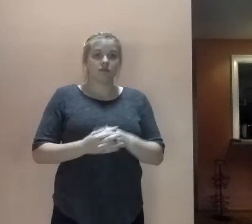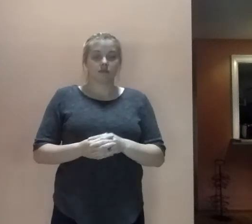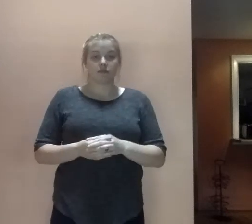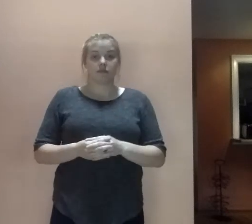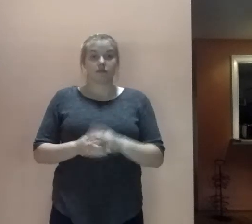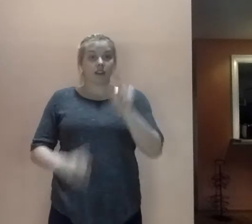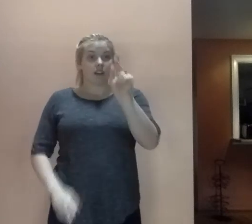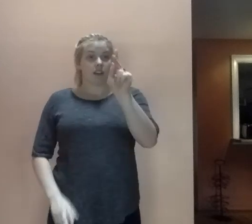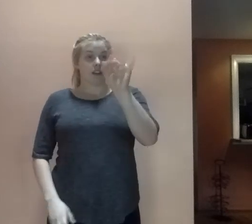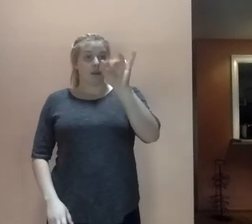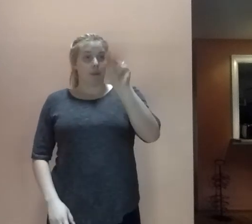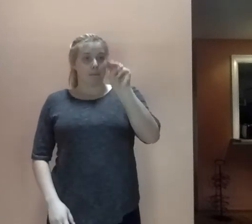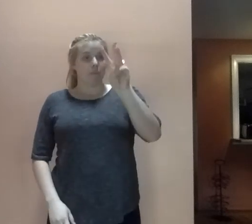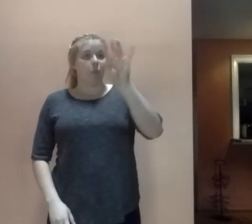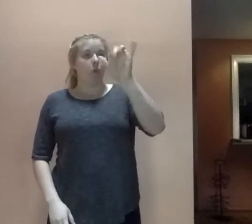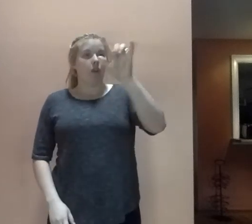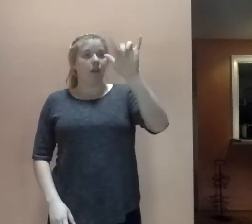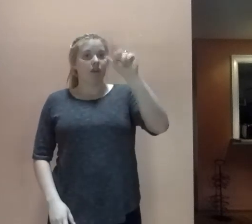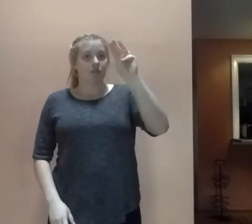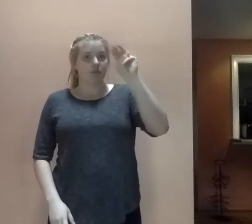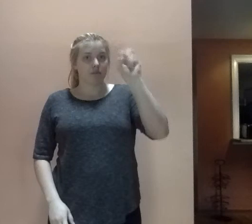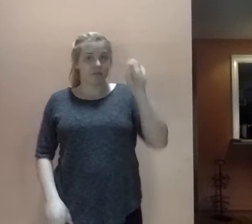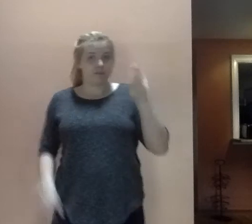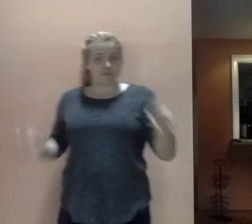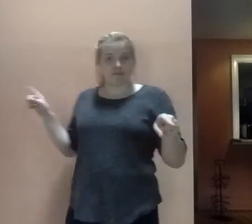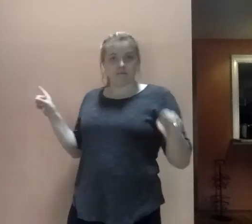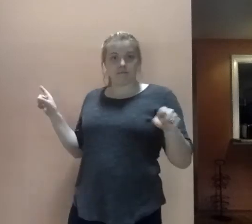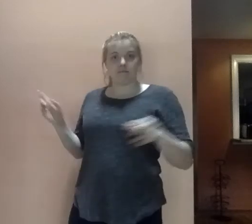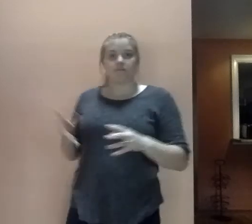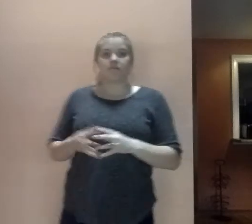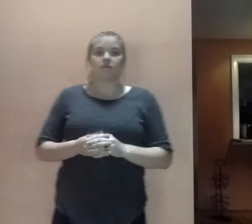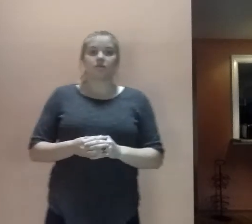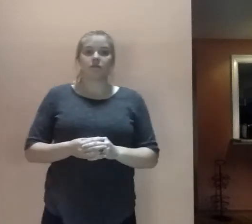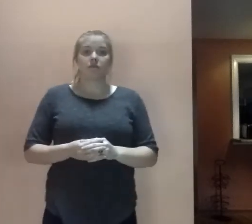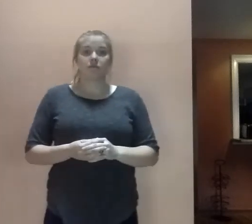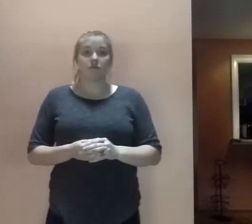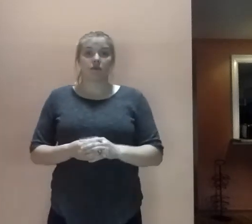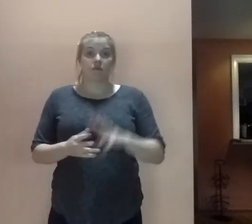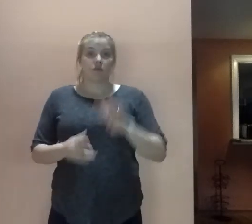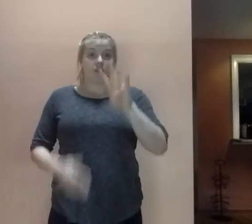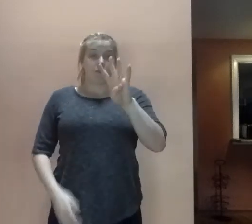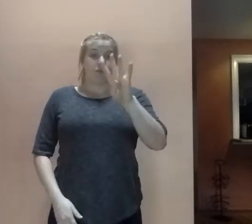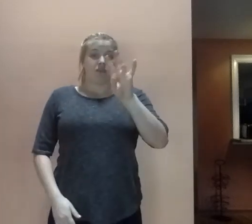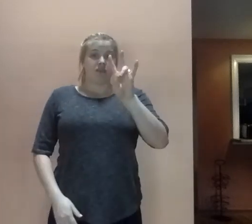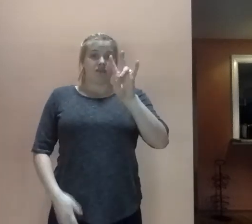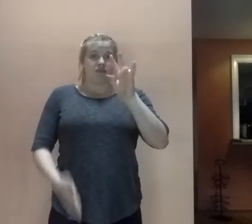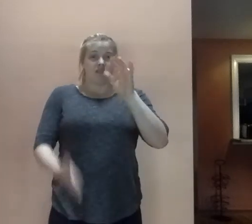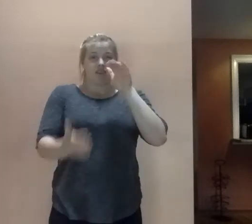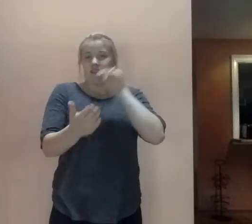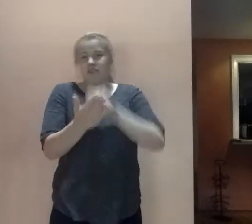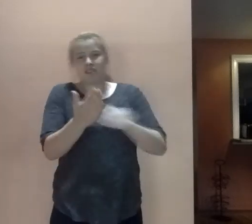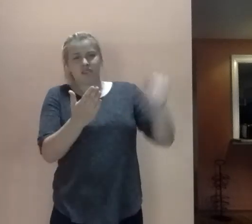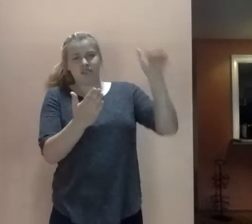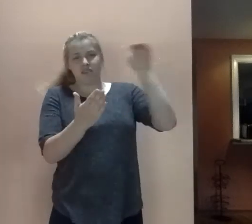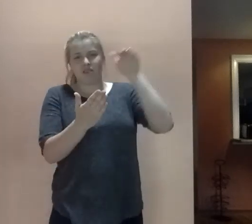Williams. So the American College of Cardiology is a 47,000-member and growing organization with a dedicated